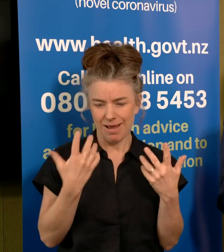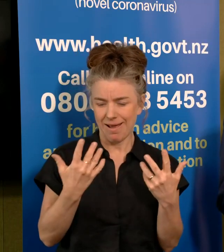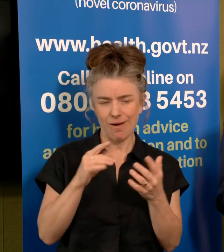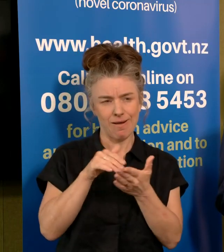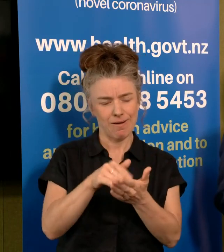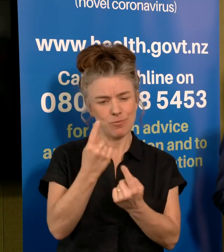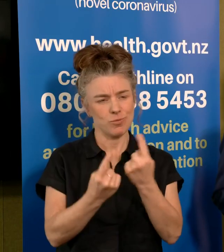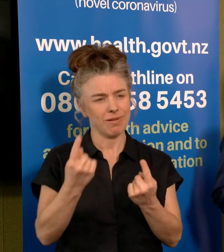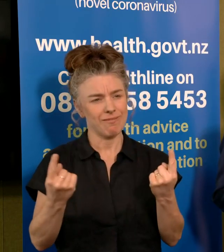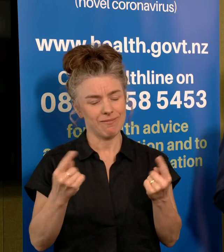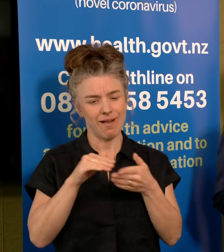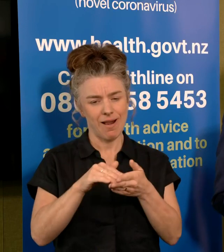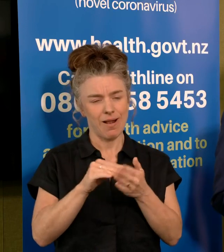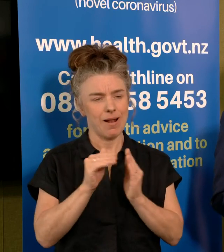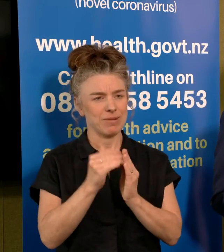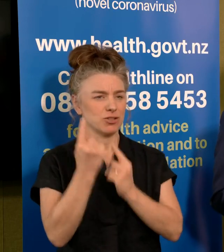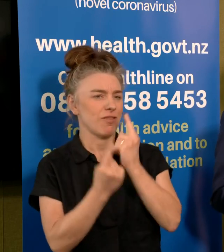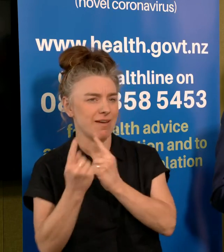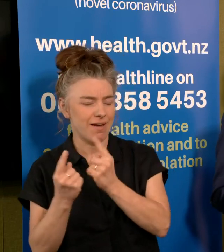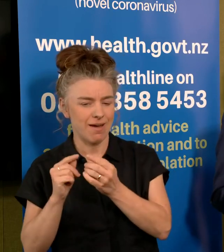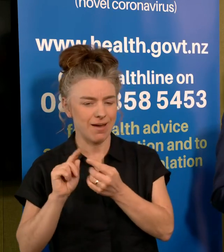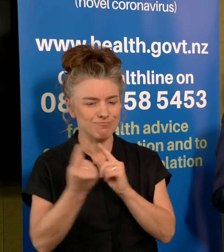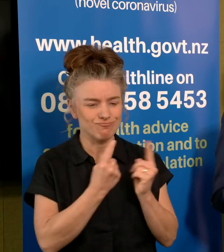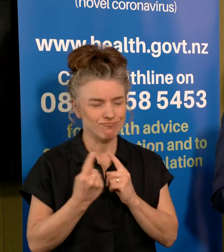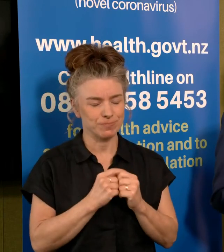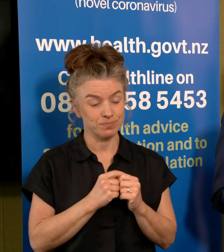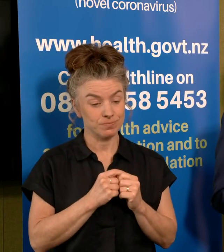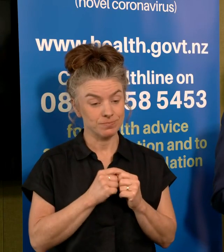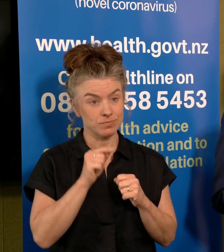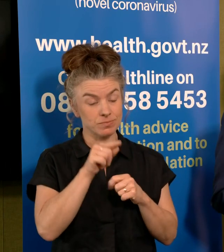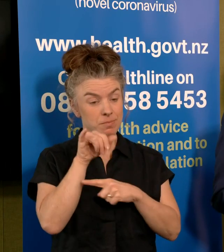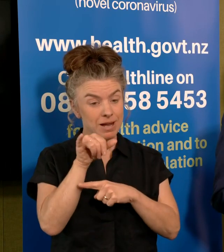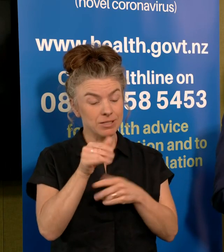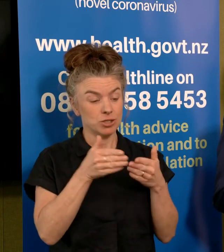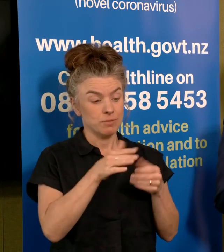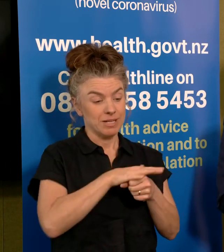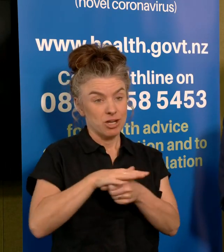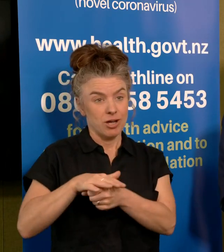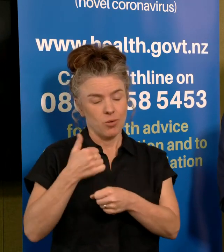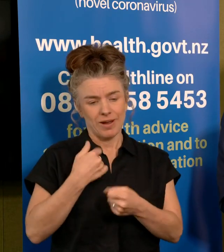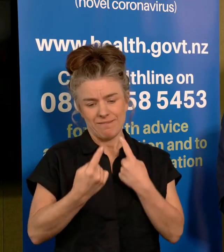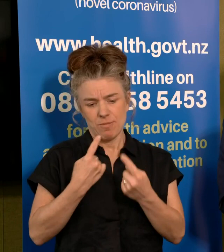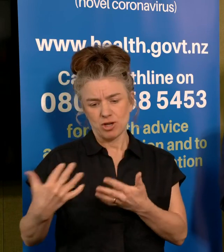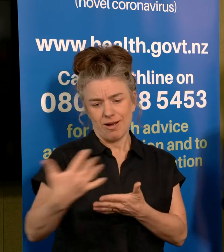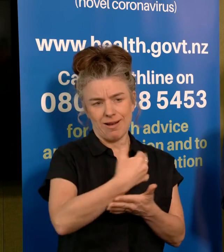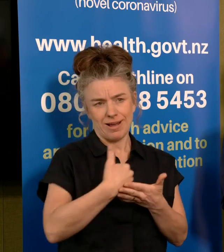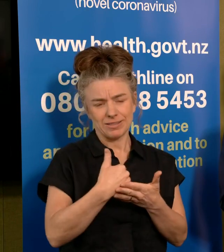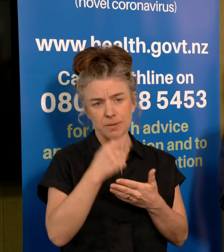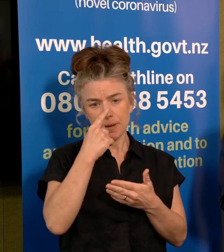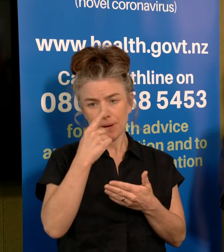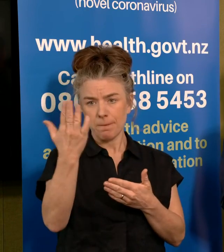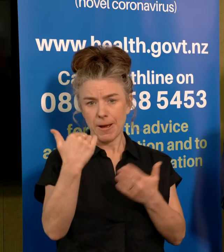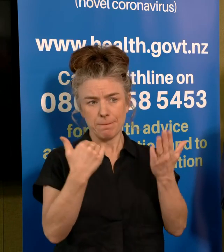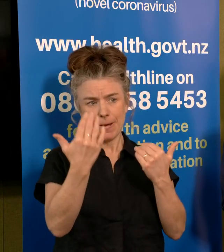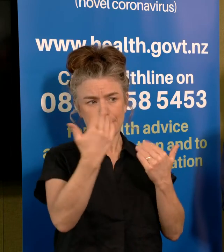themselves and others. You'll be aware that at the border we are collecting information about people coming back from